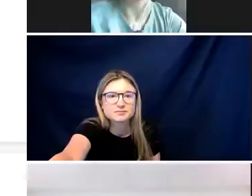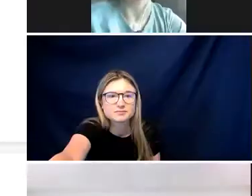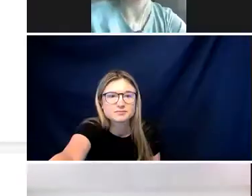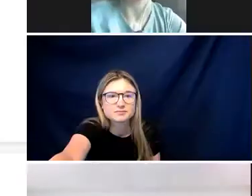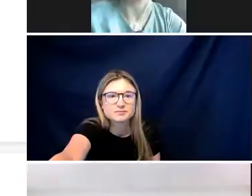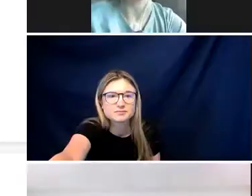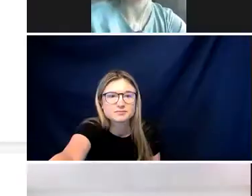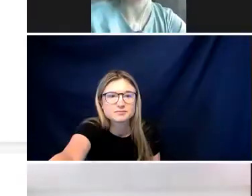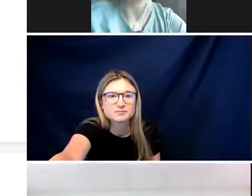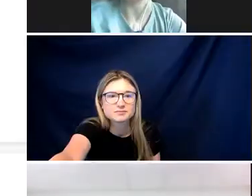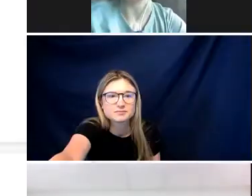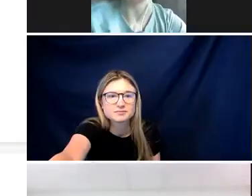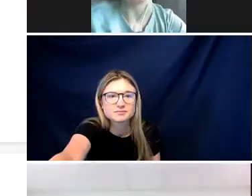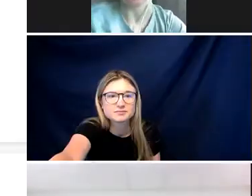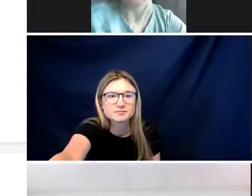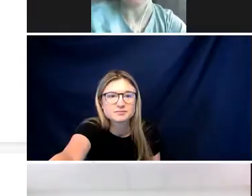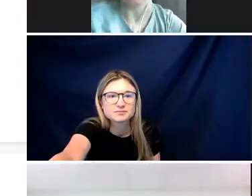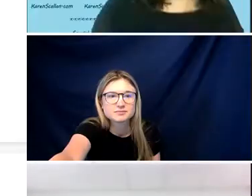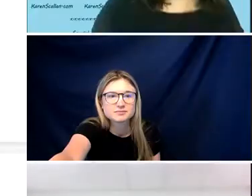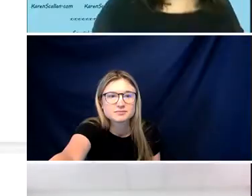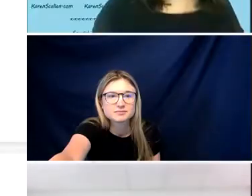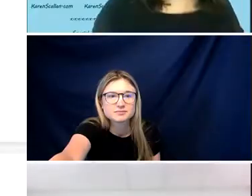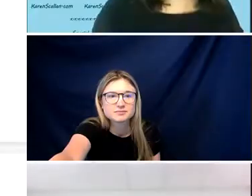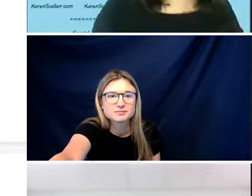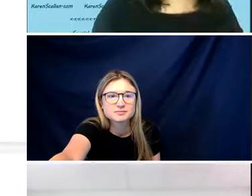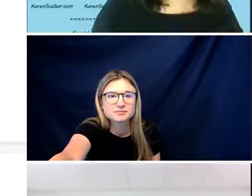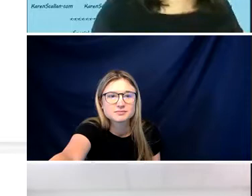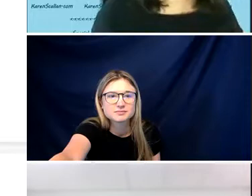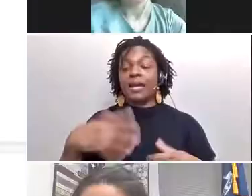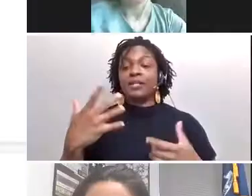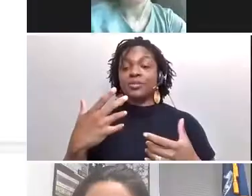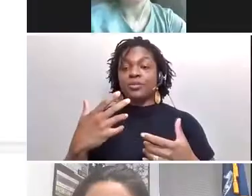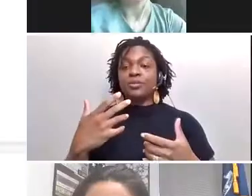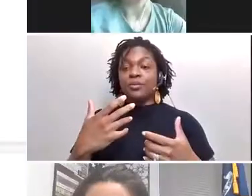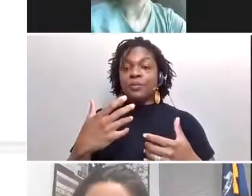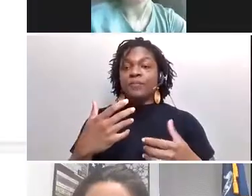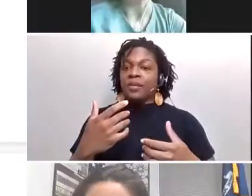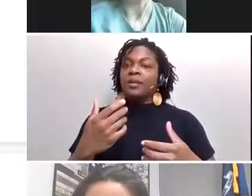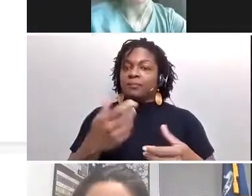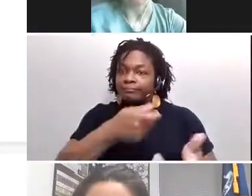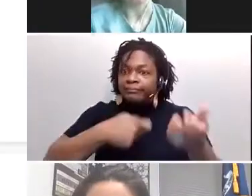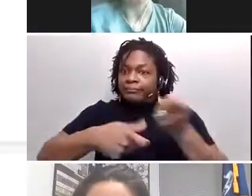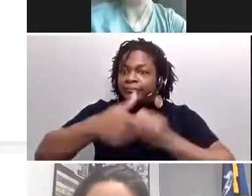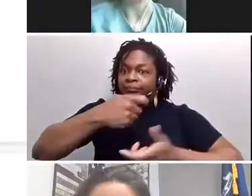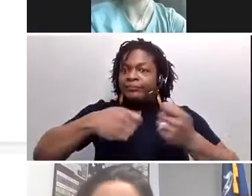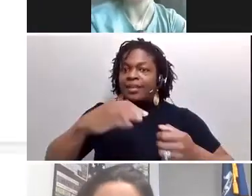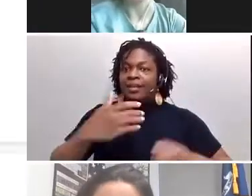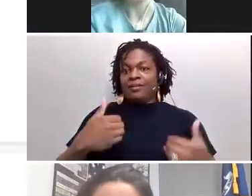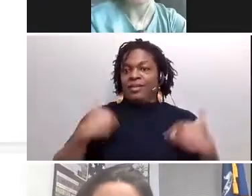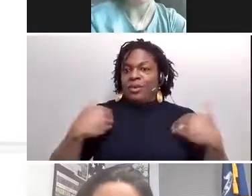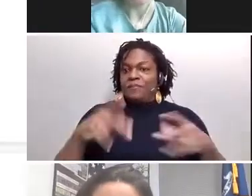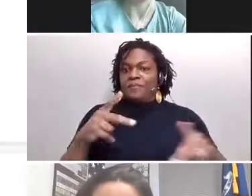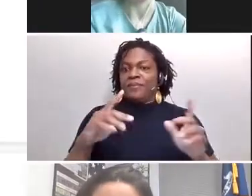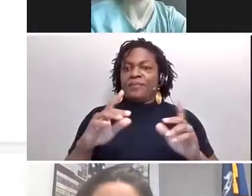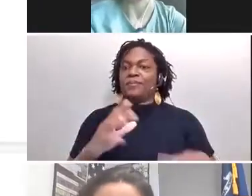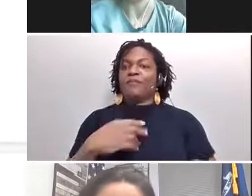youth panel is to emphasize the importance of our youth speaking for themselves, right? And I think the panel will only be effective if we